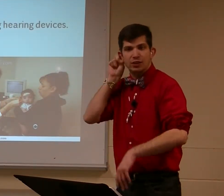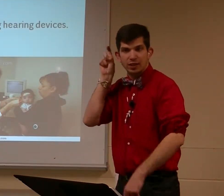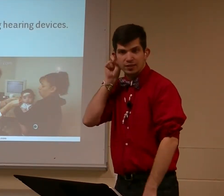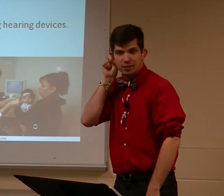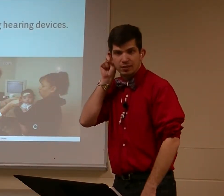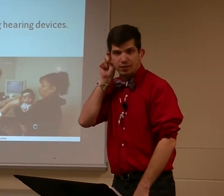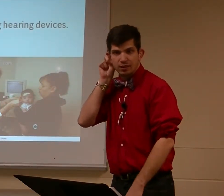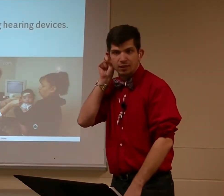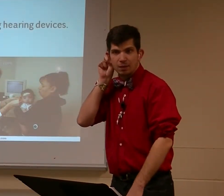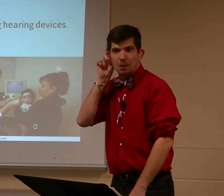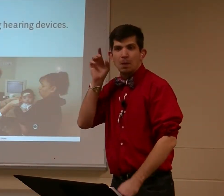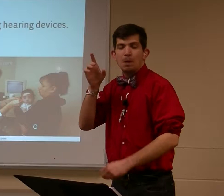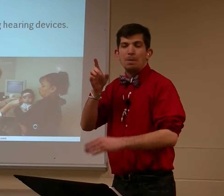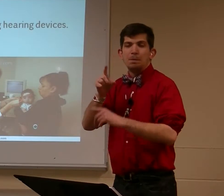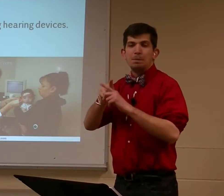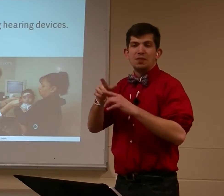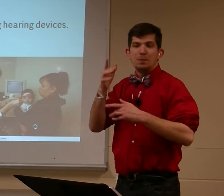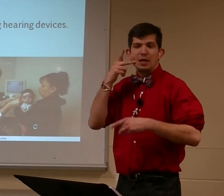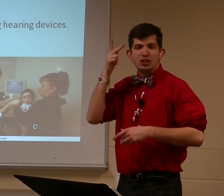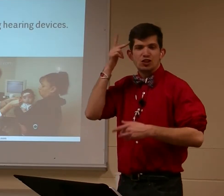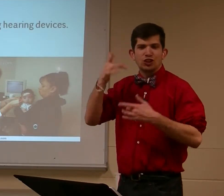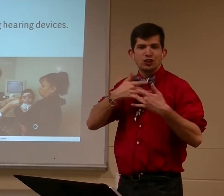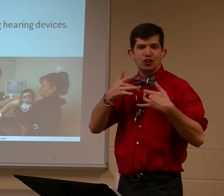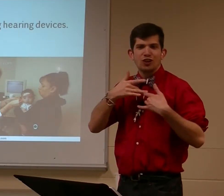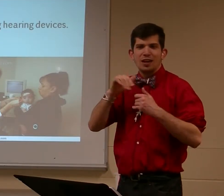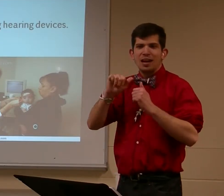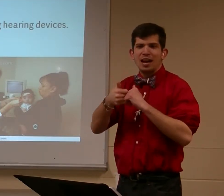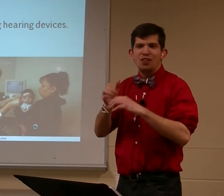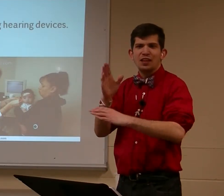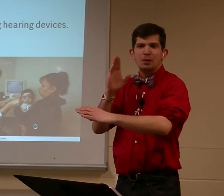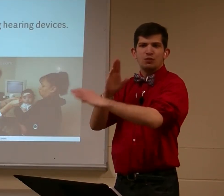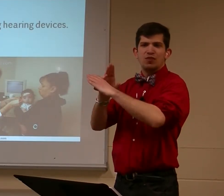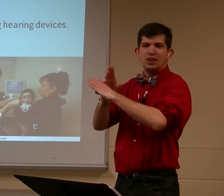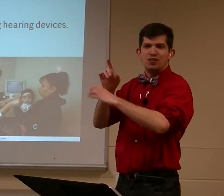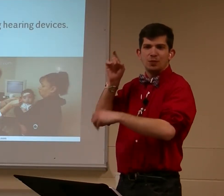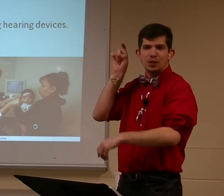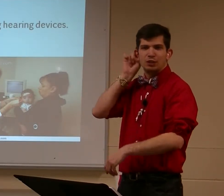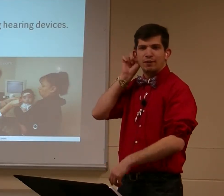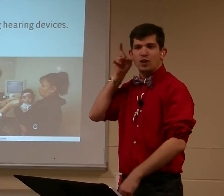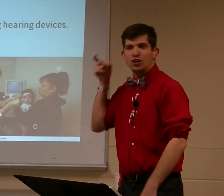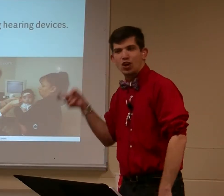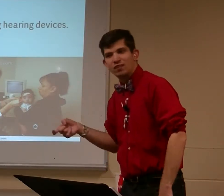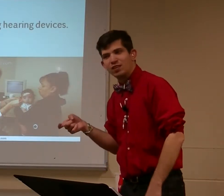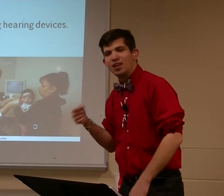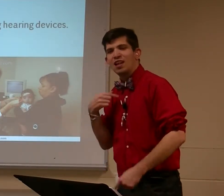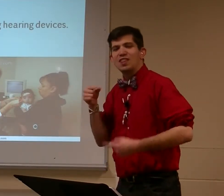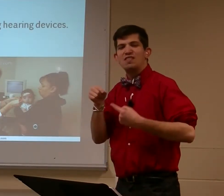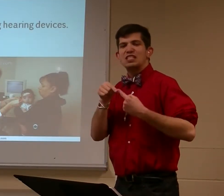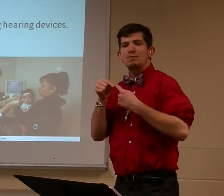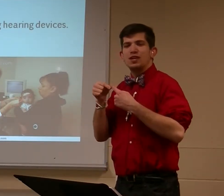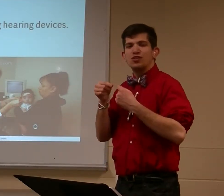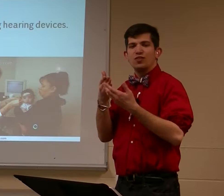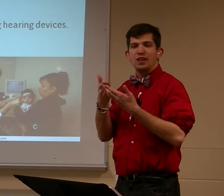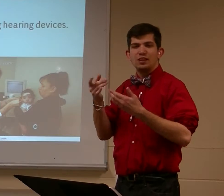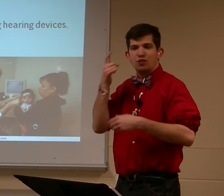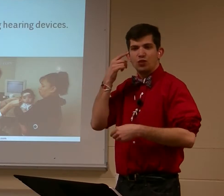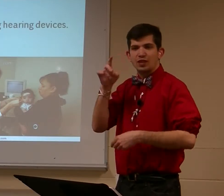aid. But the parents are concerned how they can prevent from the hearing aid falling off. They have a special thing for the